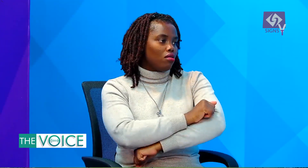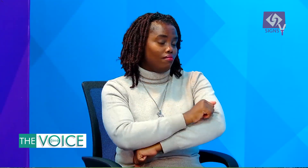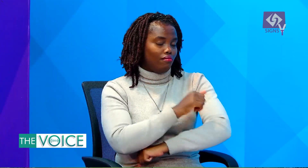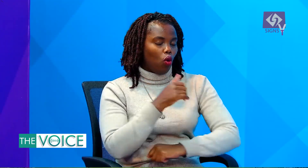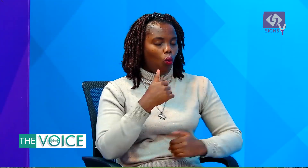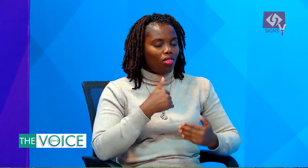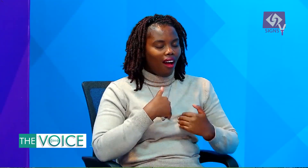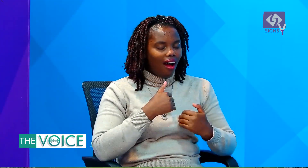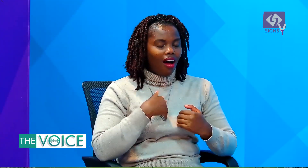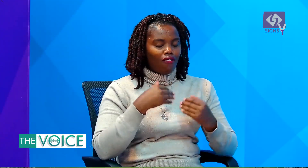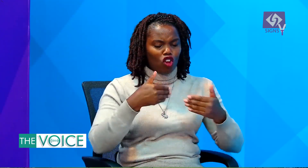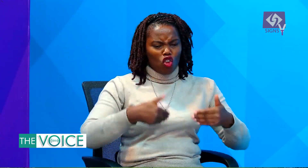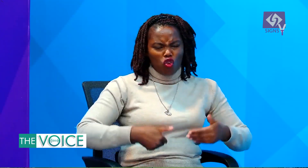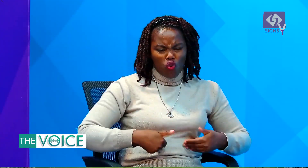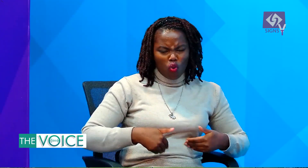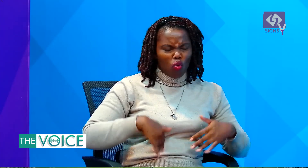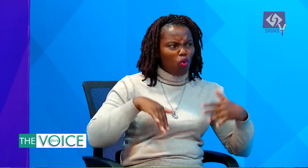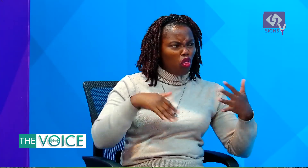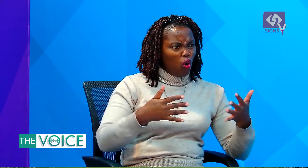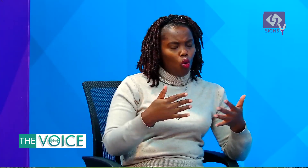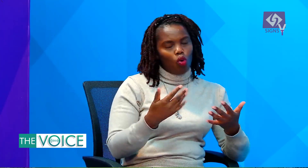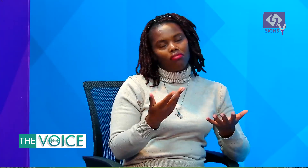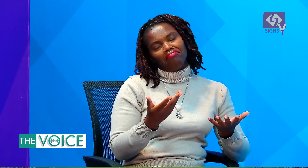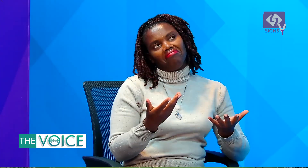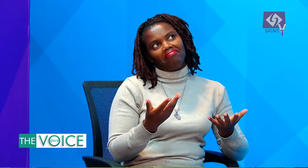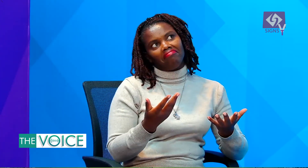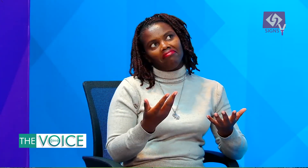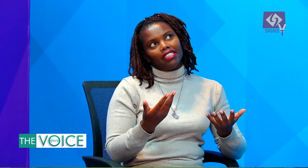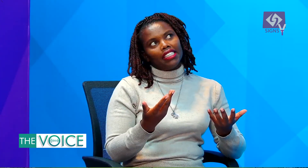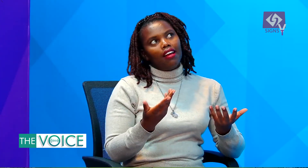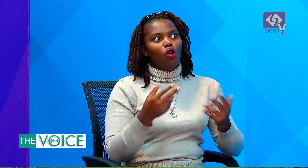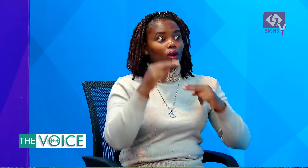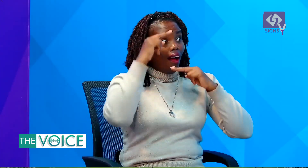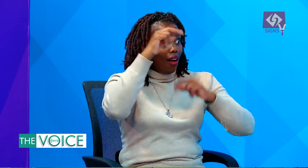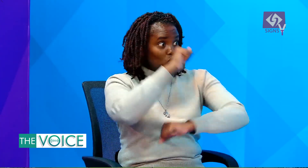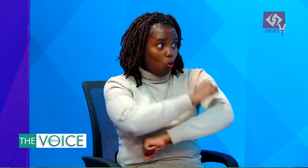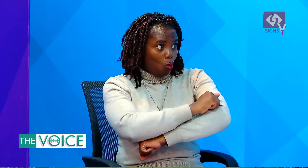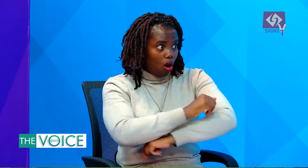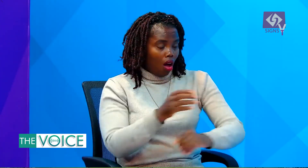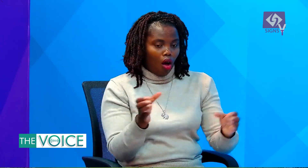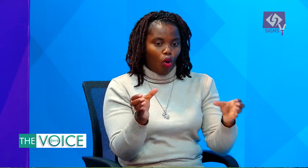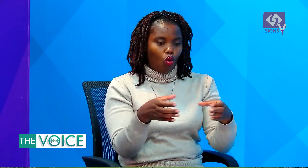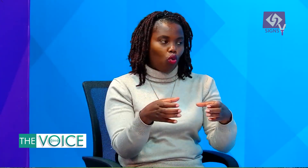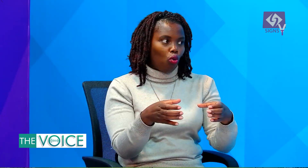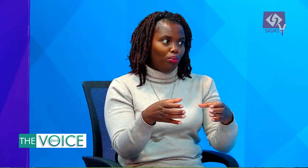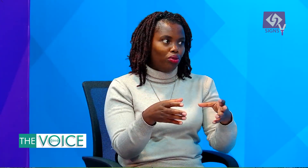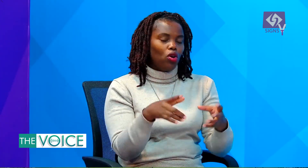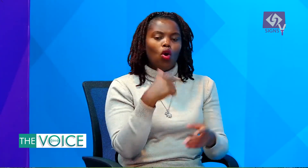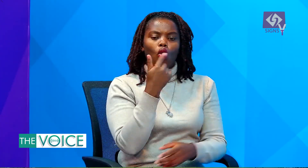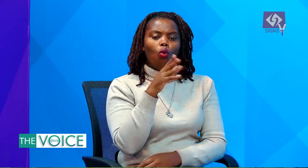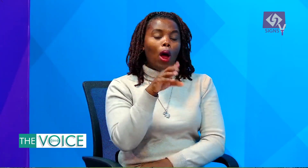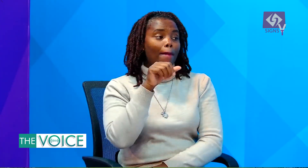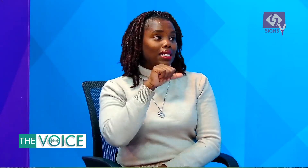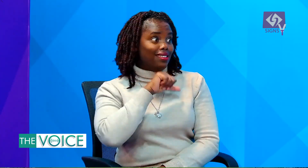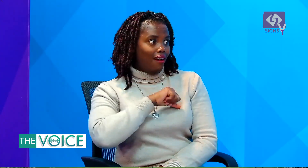Because you have seen in most schools, youth or in high school, where we